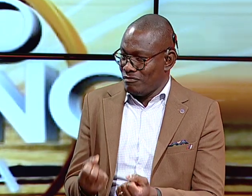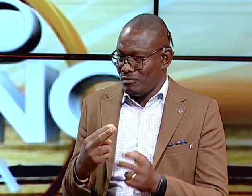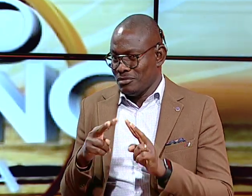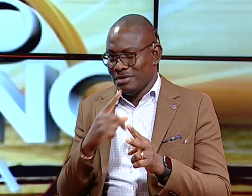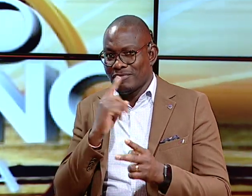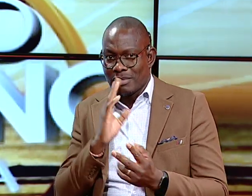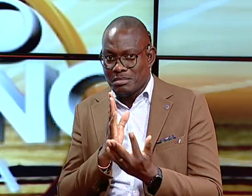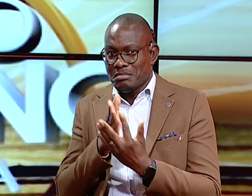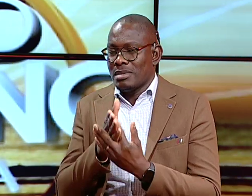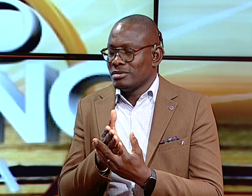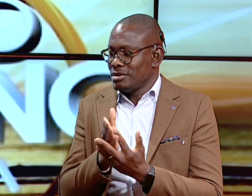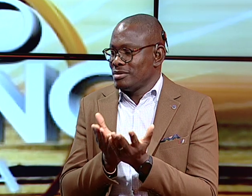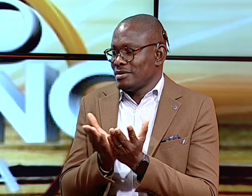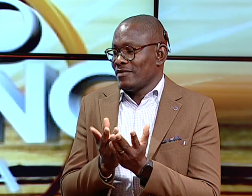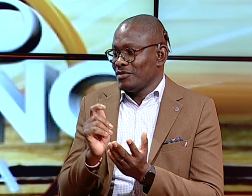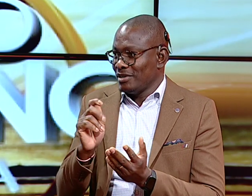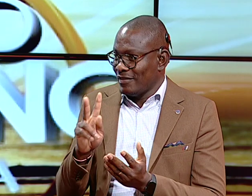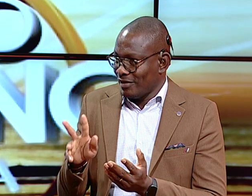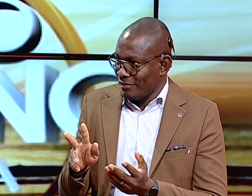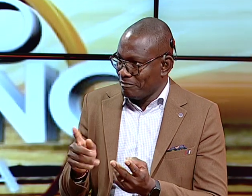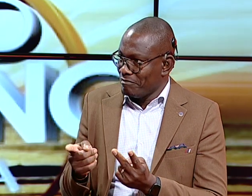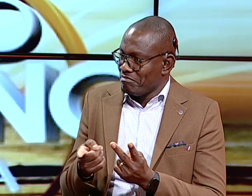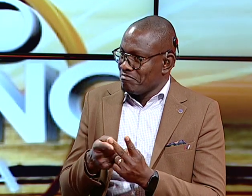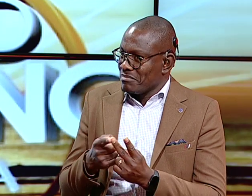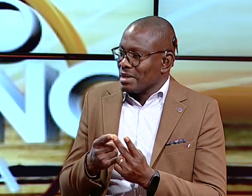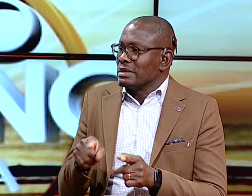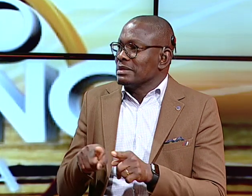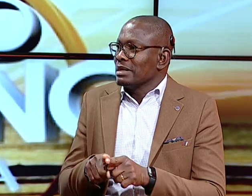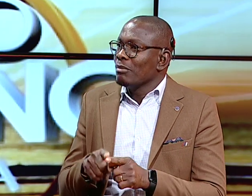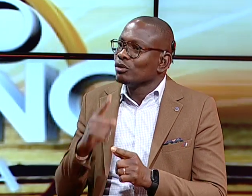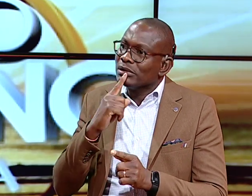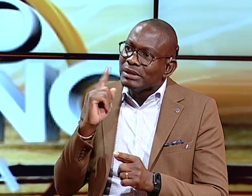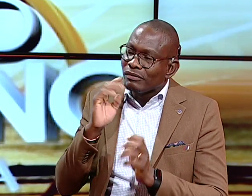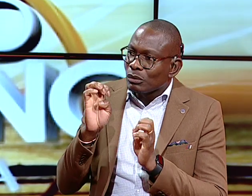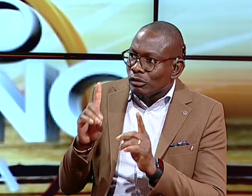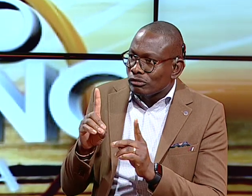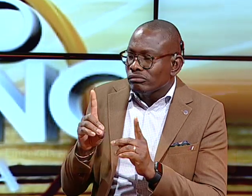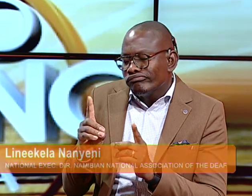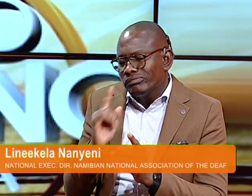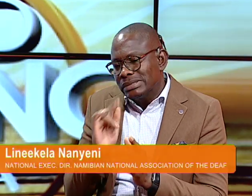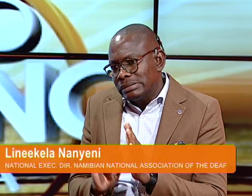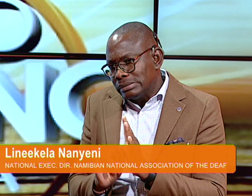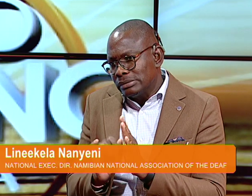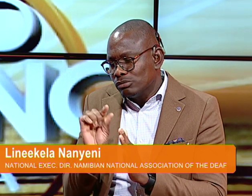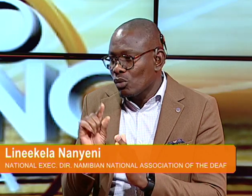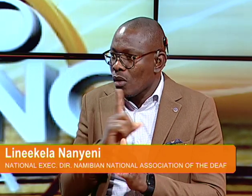on the television we have interpreters, so there's accessible services to the deaf community. So in deaf